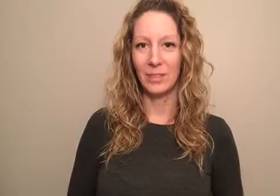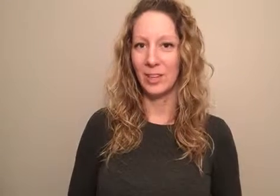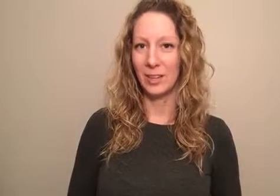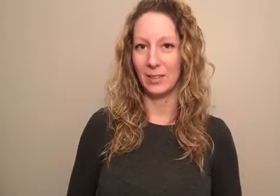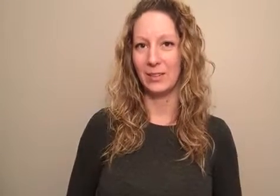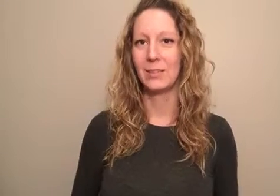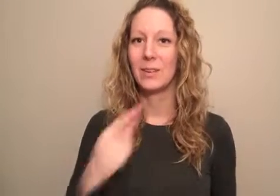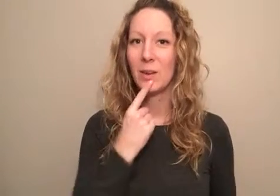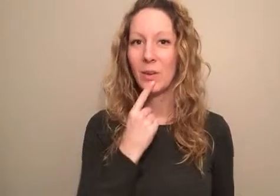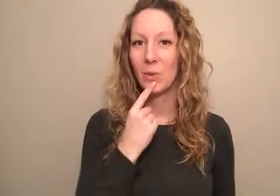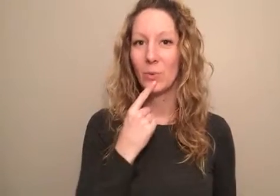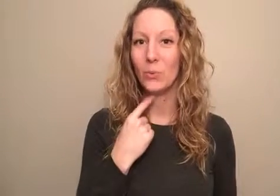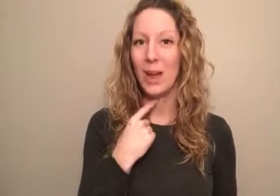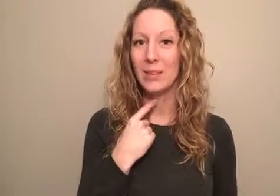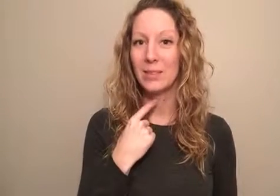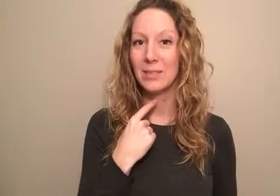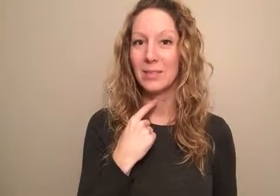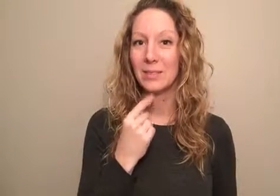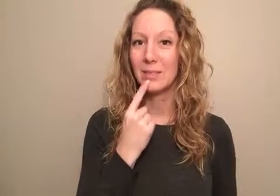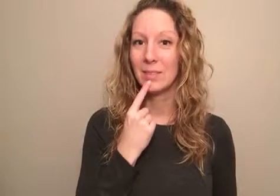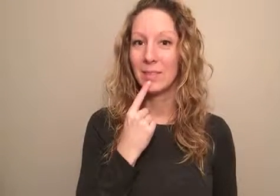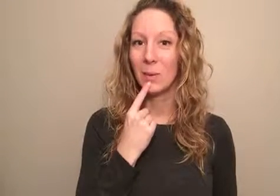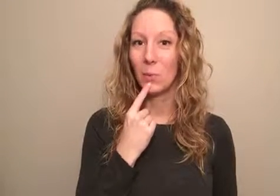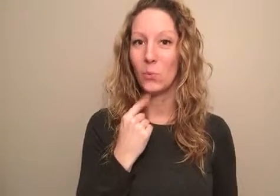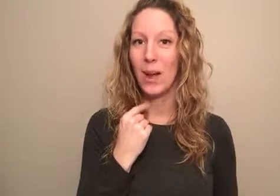Very good. Red, red.